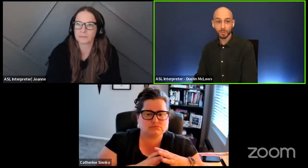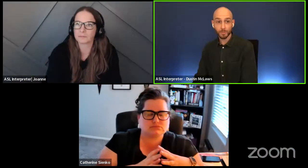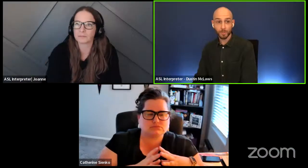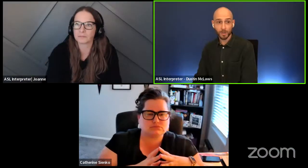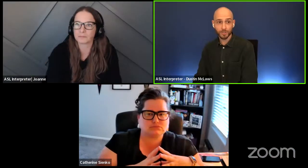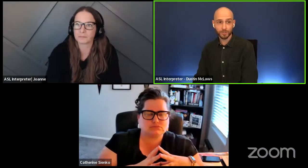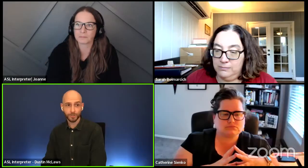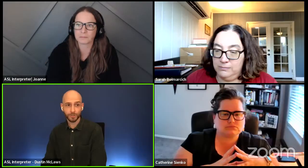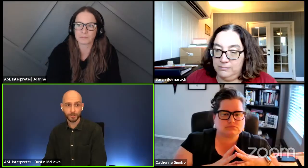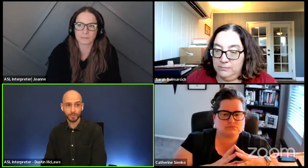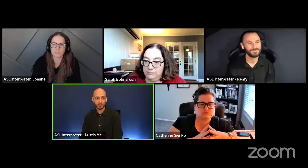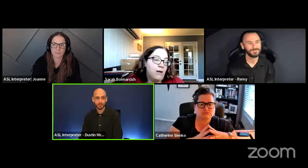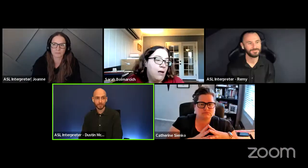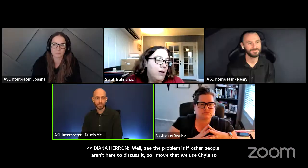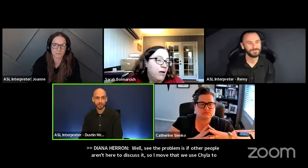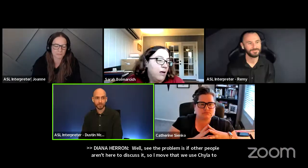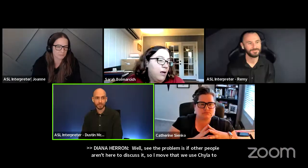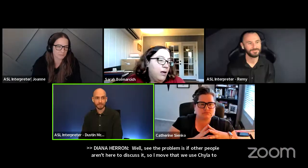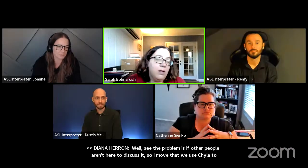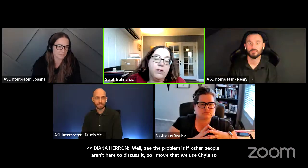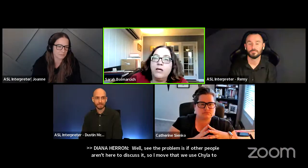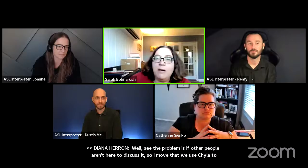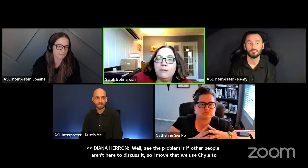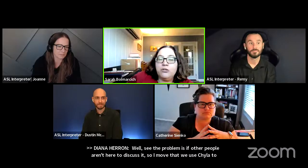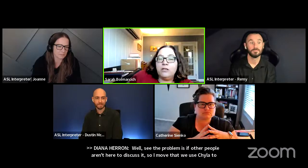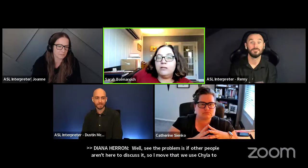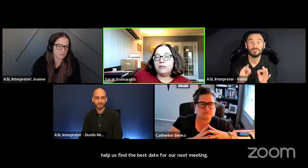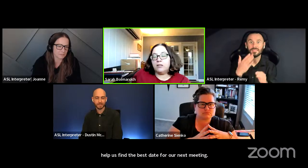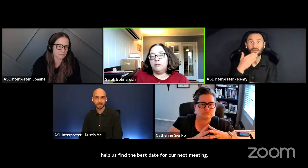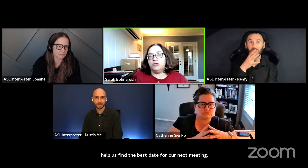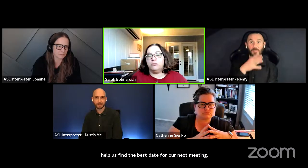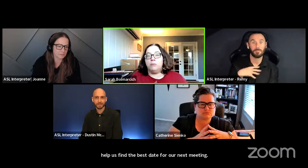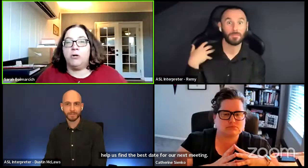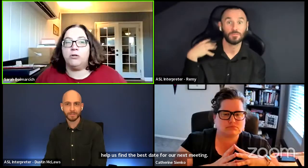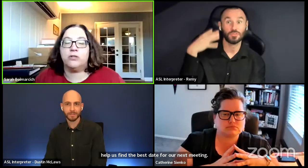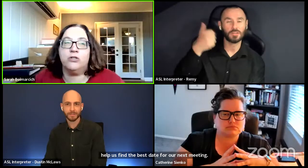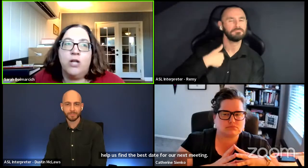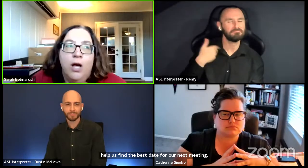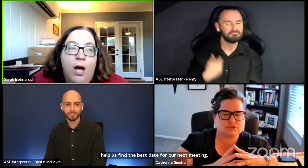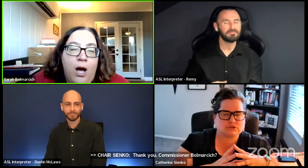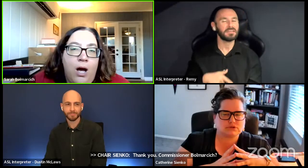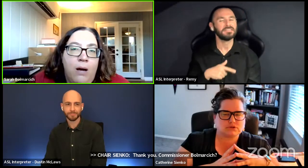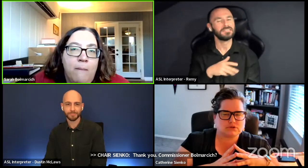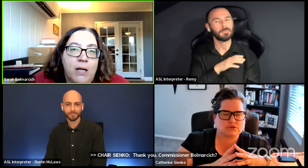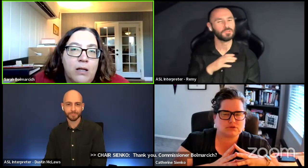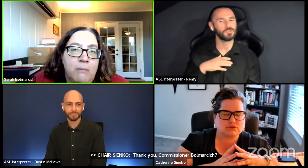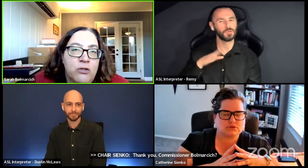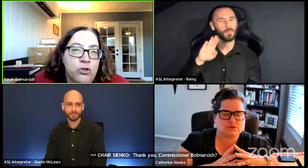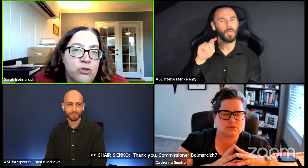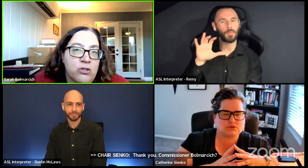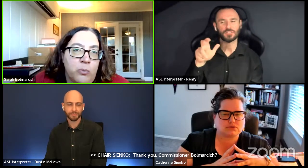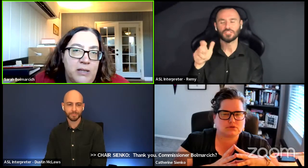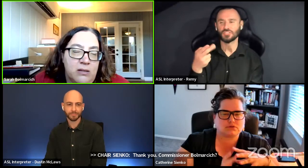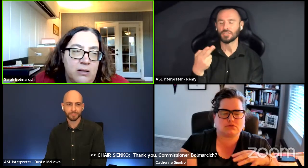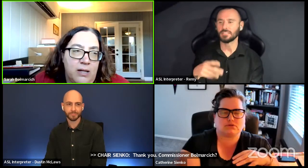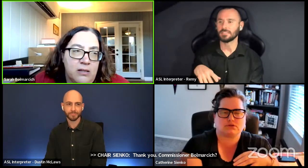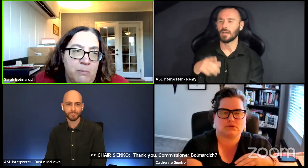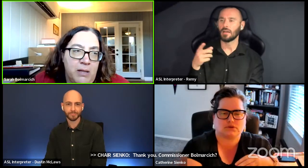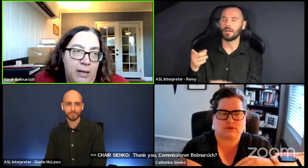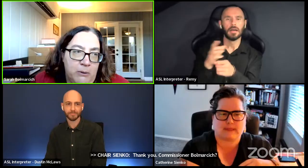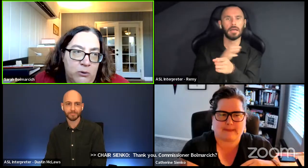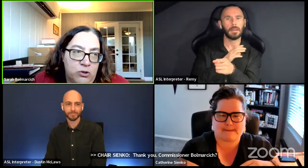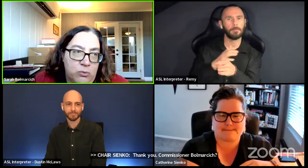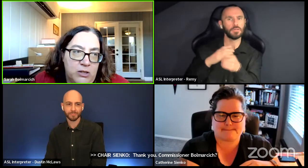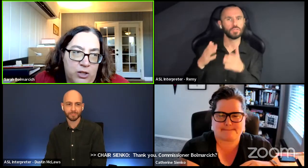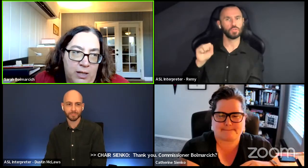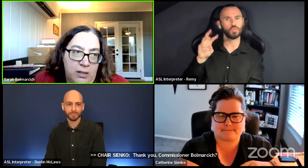Thank you. Commissioner Bomarsic? Thank you, Madam Chair. This is Commissioner Bomarsic. Commissioner Swenson hasn't